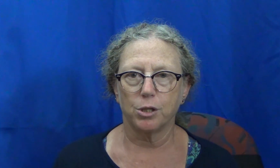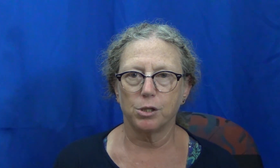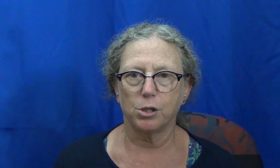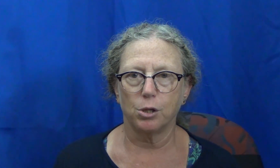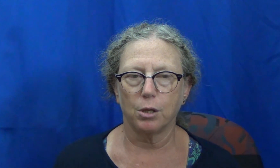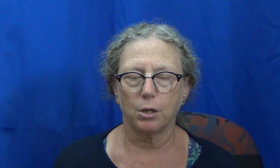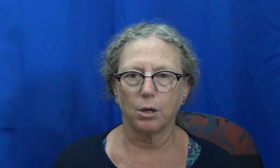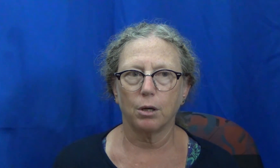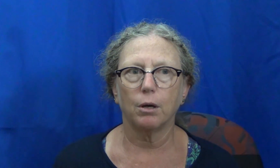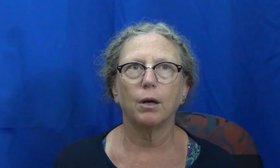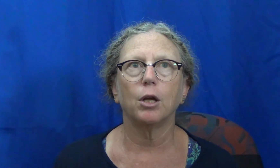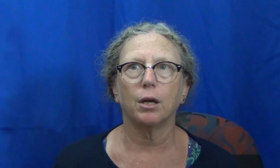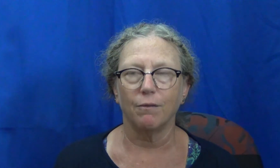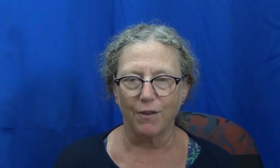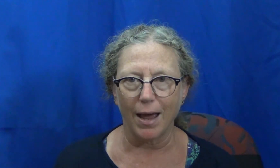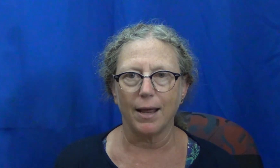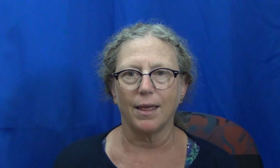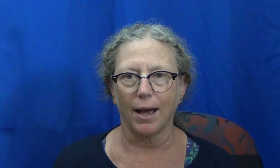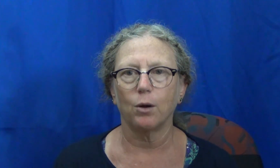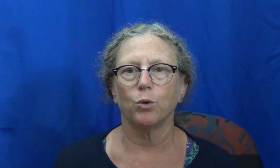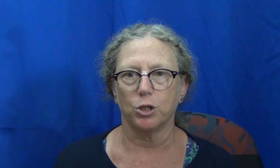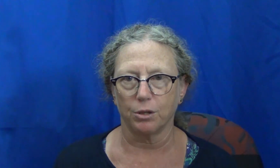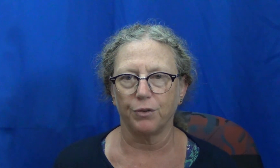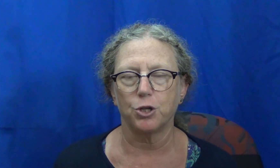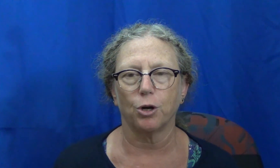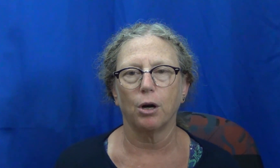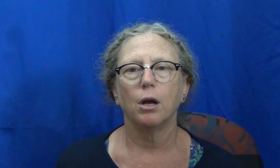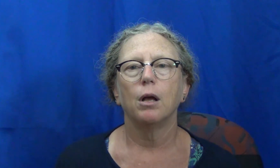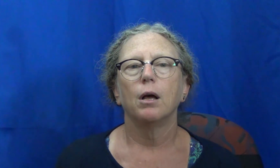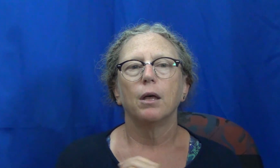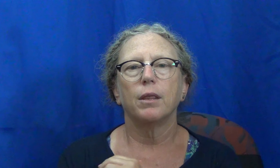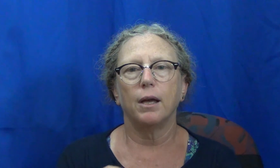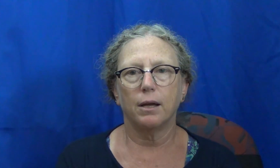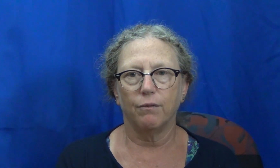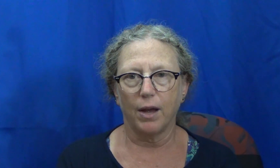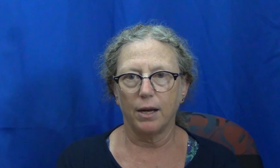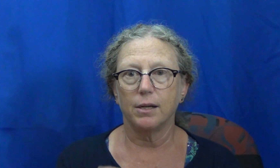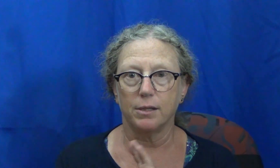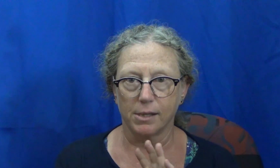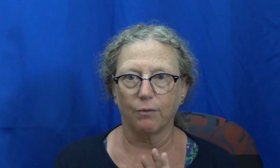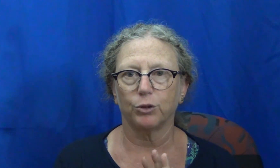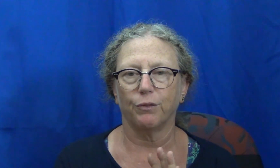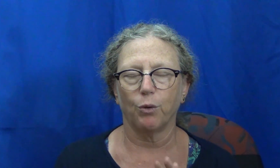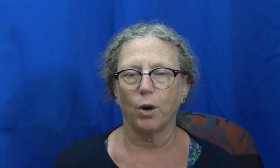languages convey that, which is a feature. They conveyed it in several different